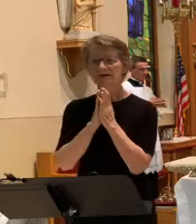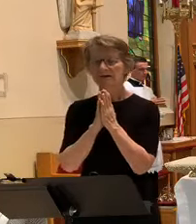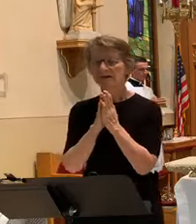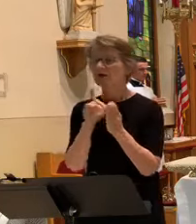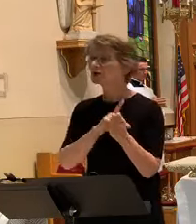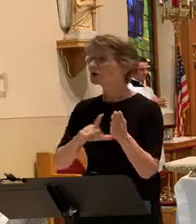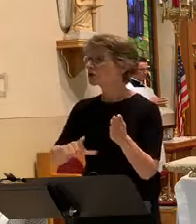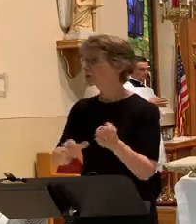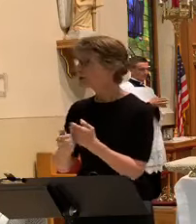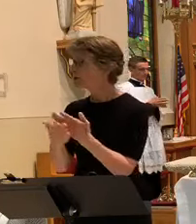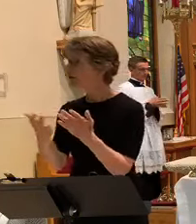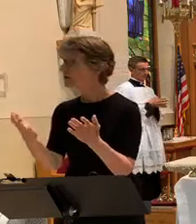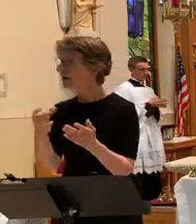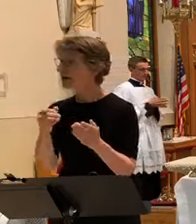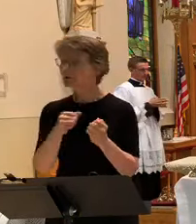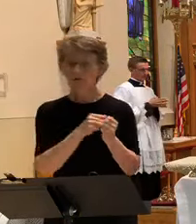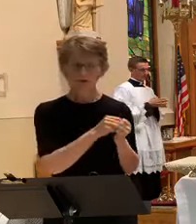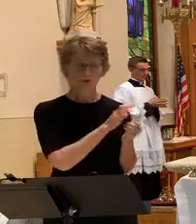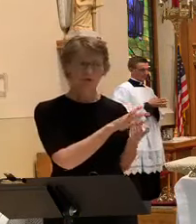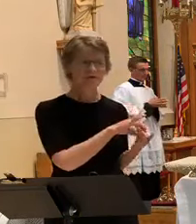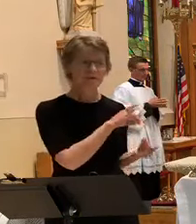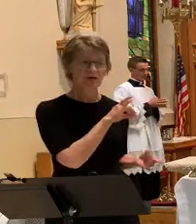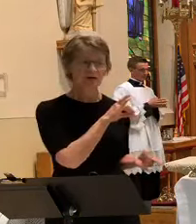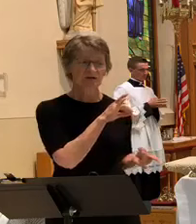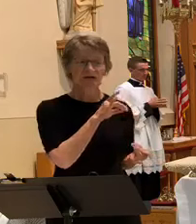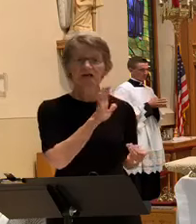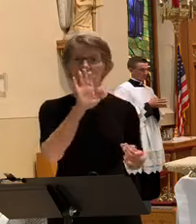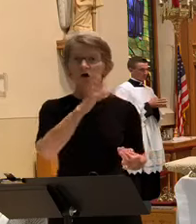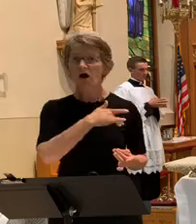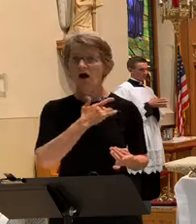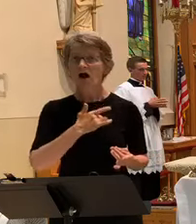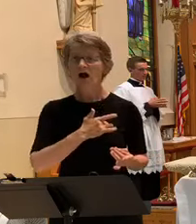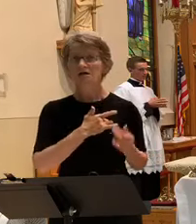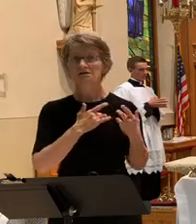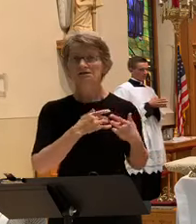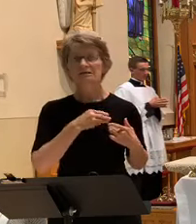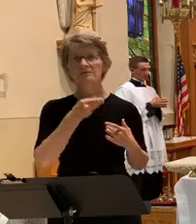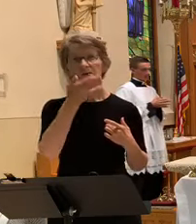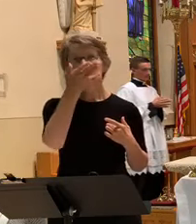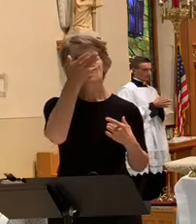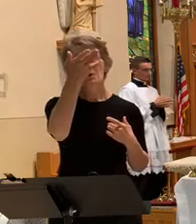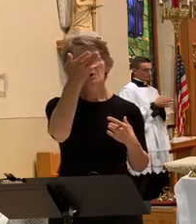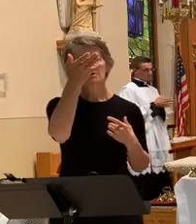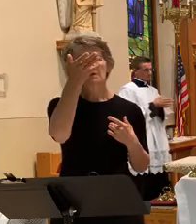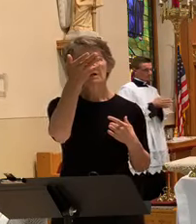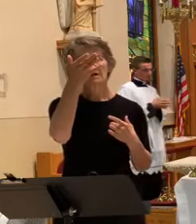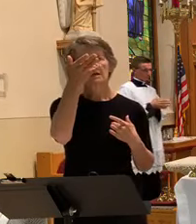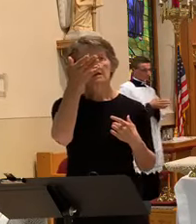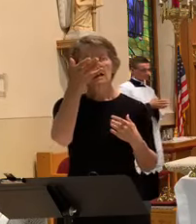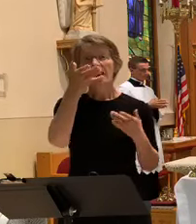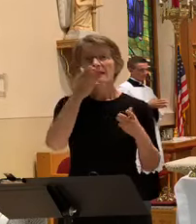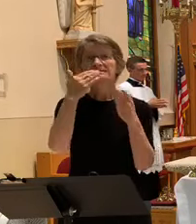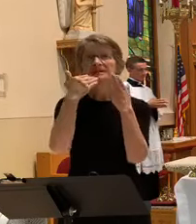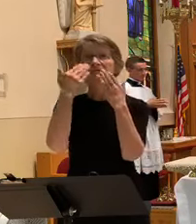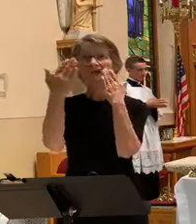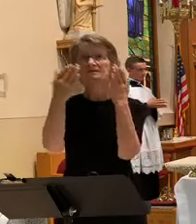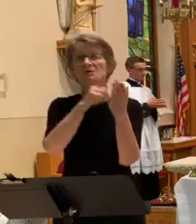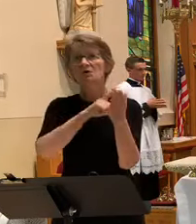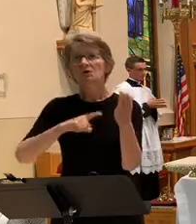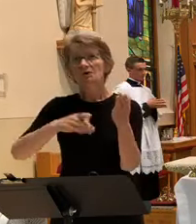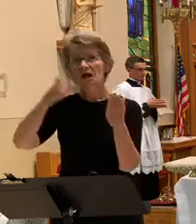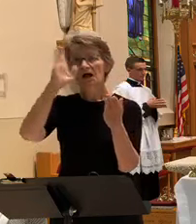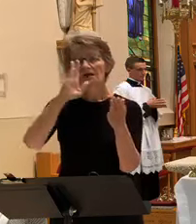Amen. The Lord be with you. And with your spirit. Lift up your hearts. We lift them up to the Lord. Let us give thanks to